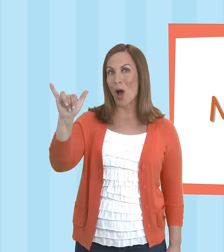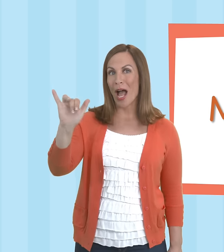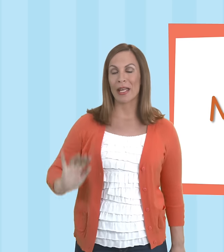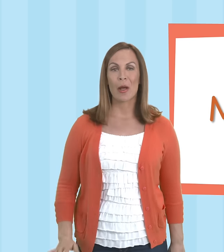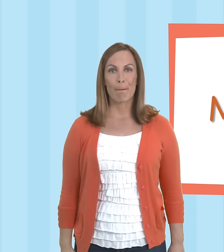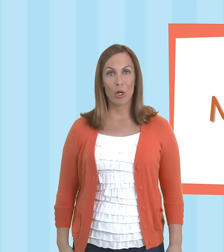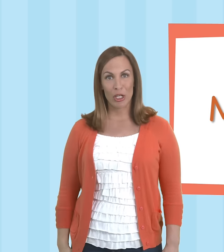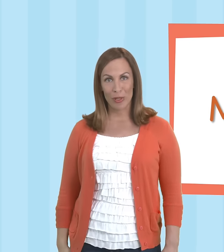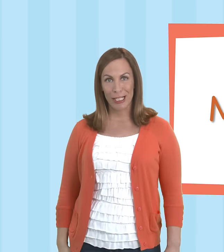M-E-R-C-U-R-Y, Mercury.